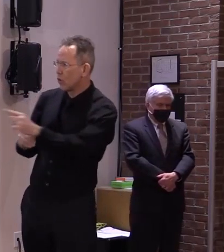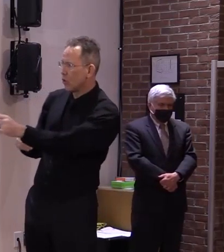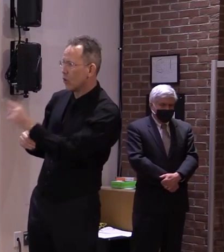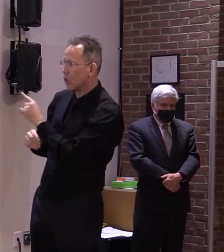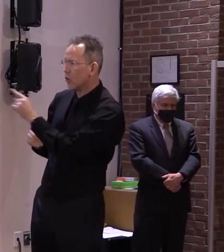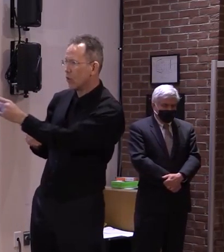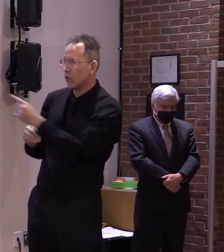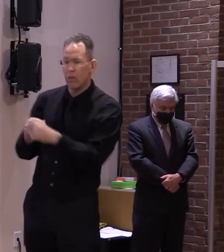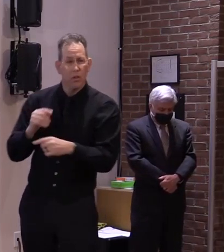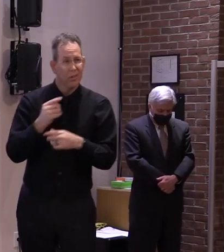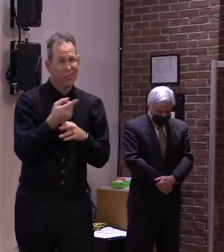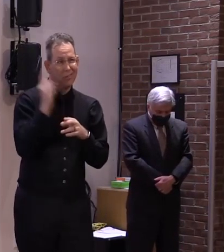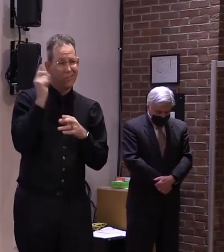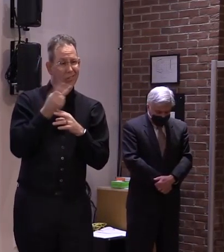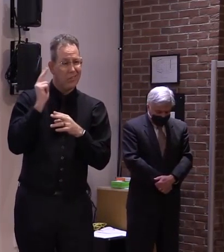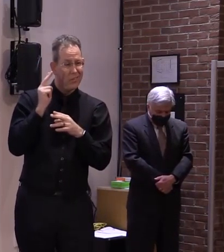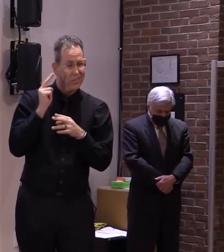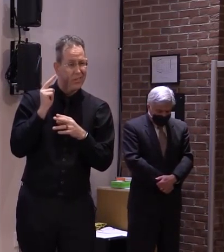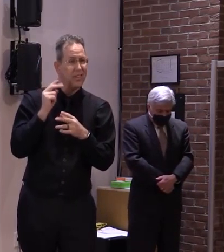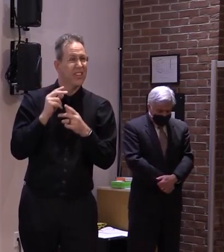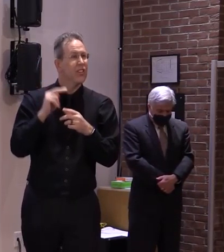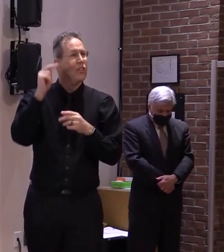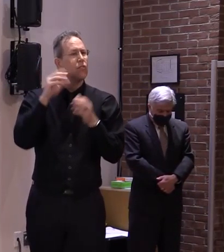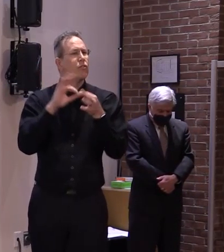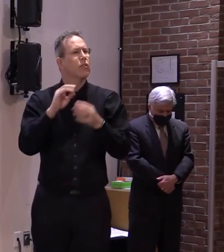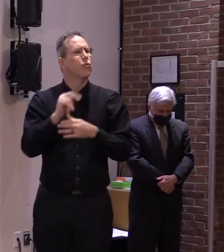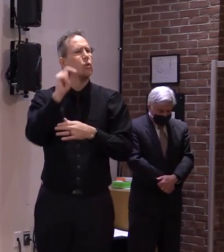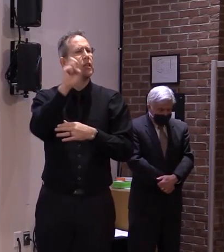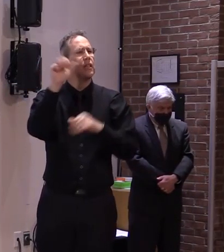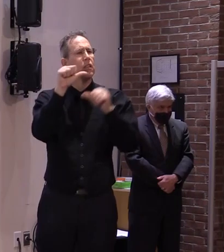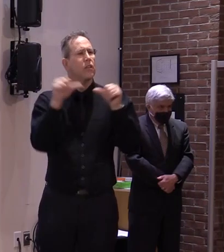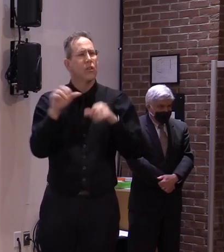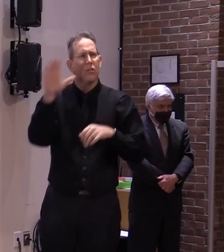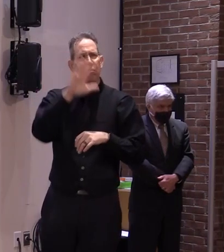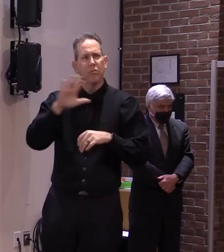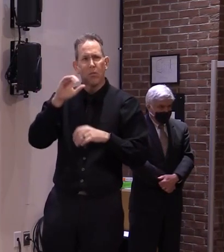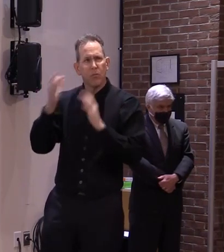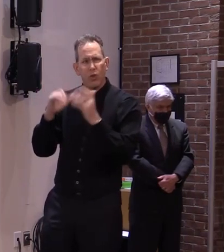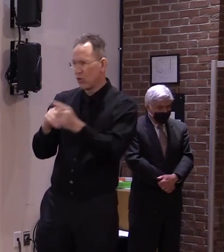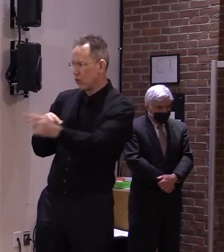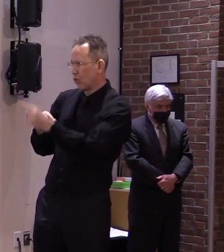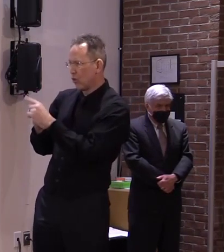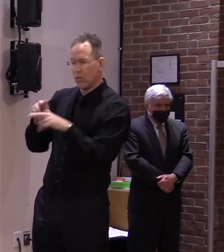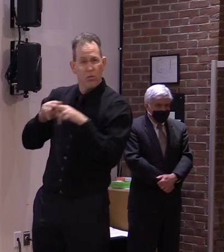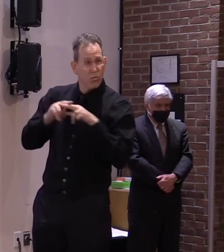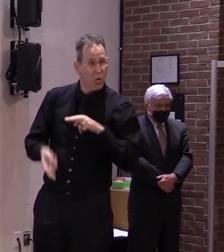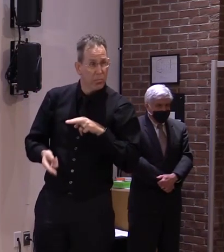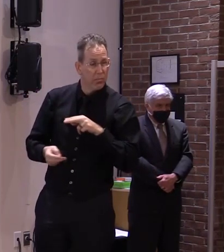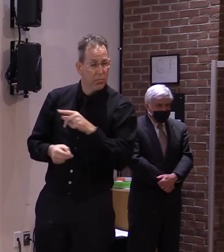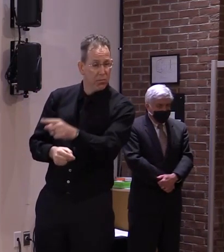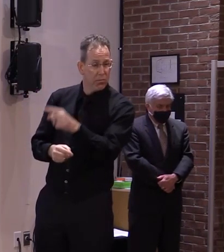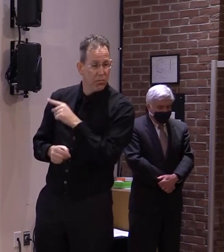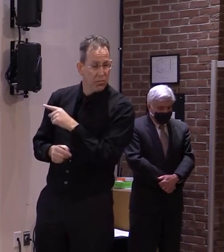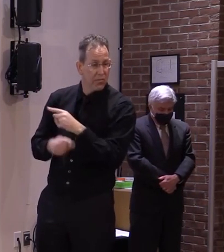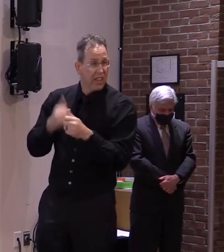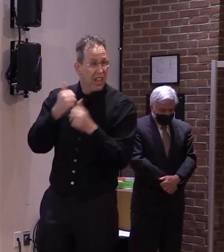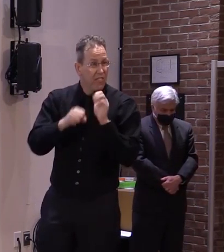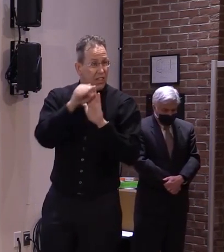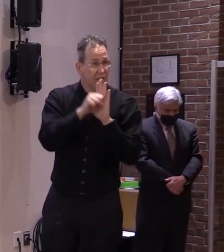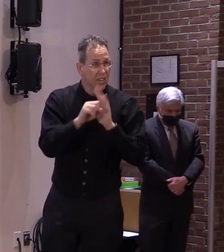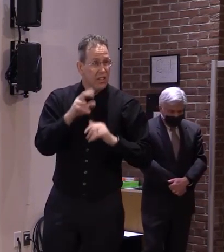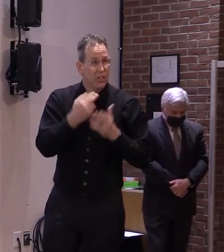13,000 fewer cases than compared to last, with every state and Quebec seeing improvement compared to last week.